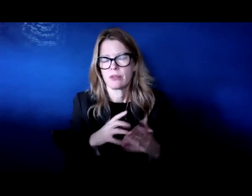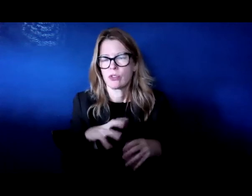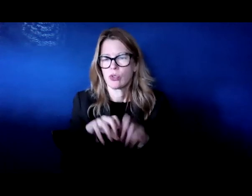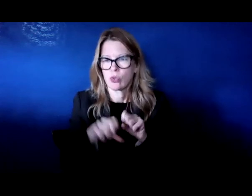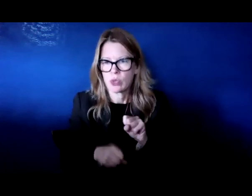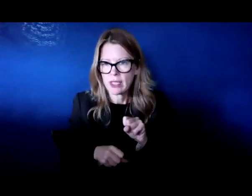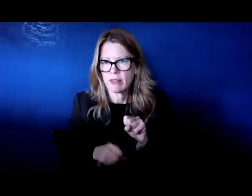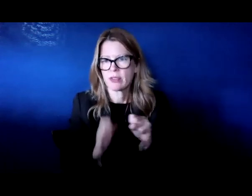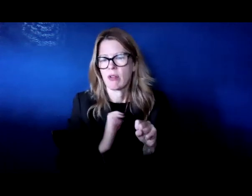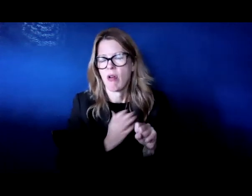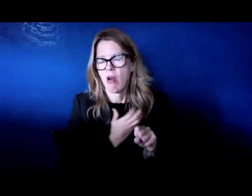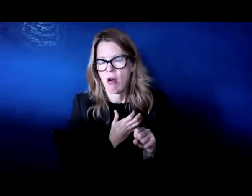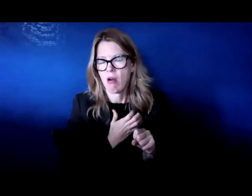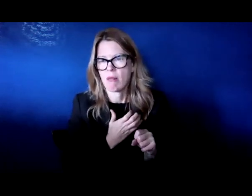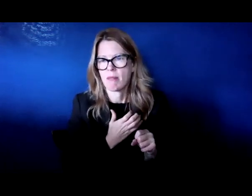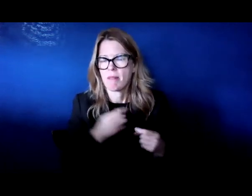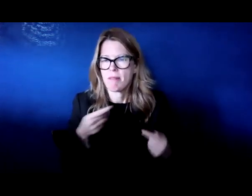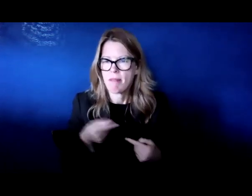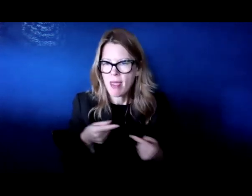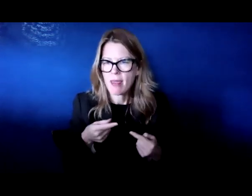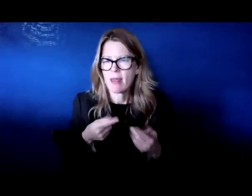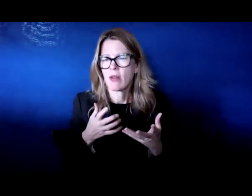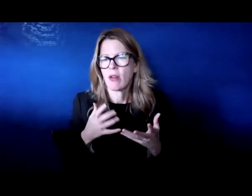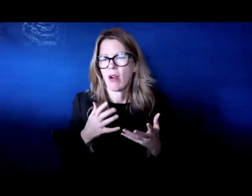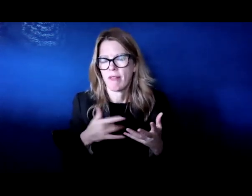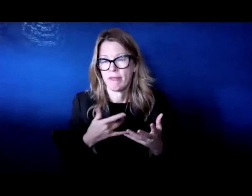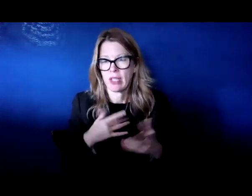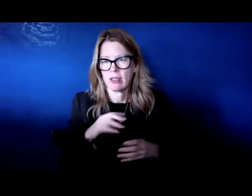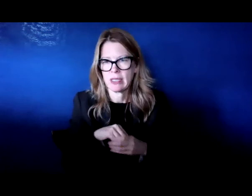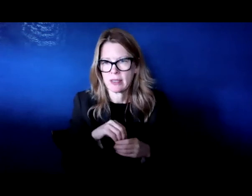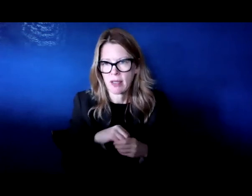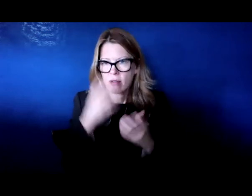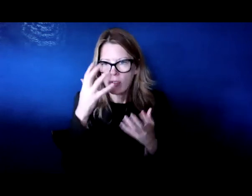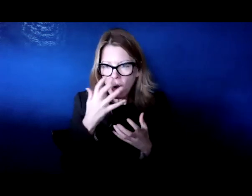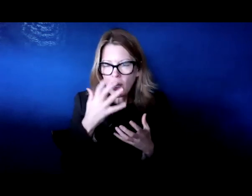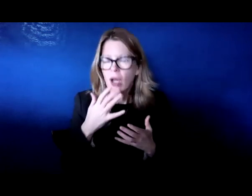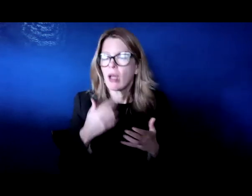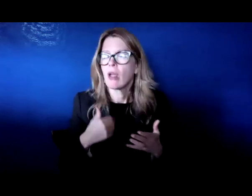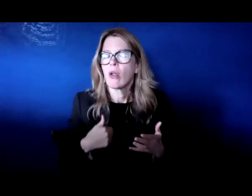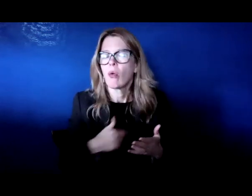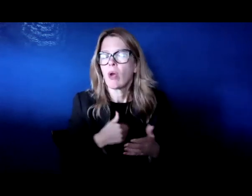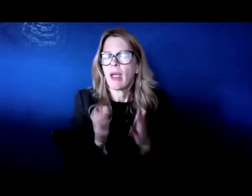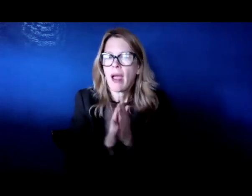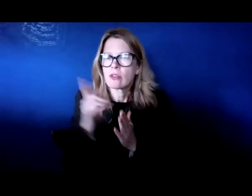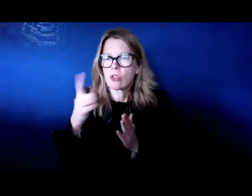whatever we lift up to you, whatever darkness we face in our life, Lord, we turn to you for light.